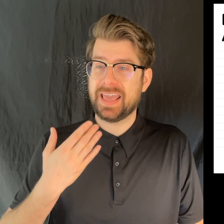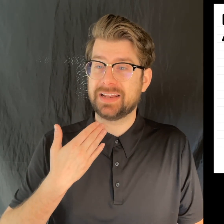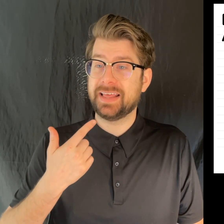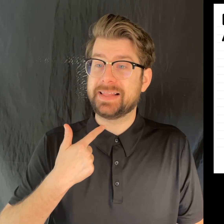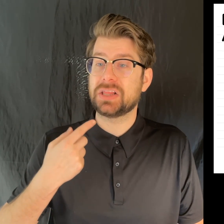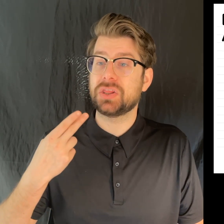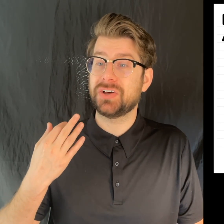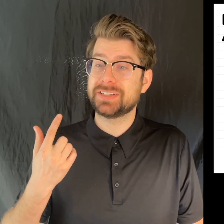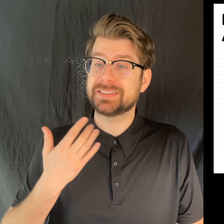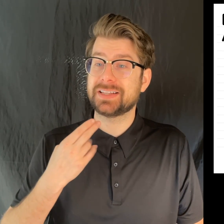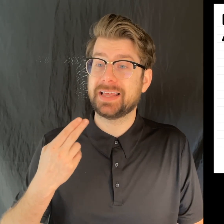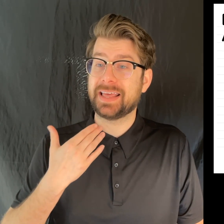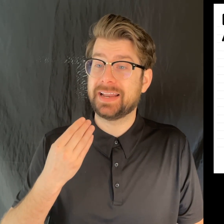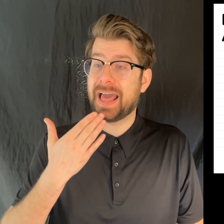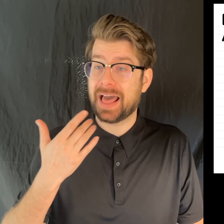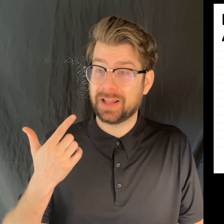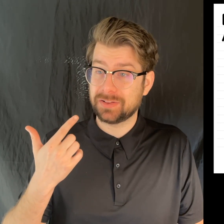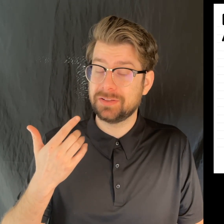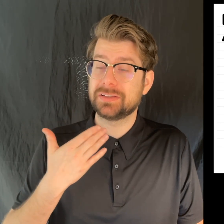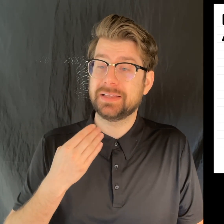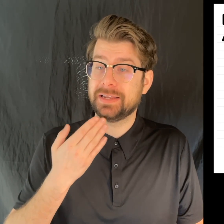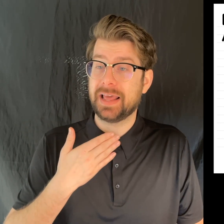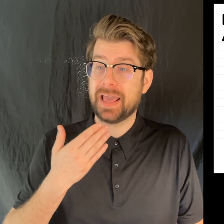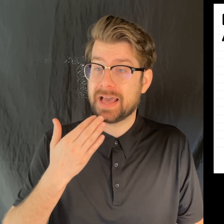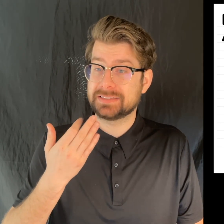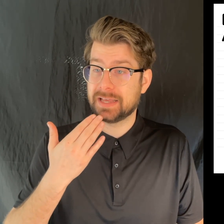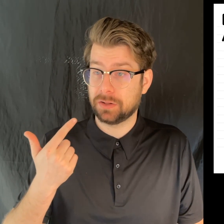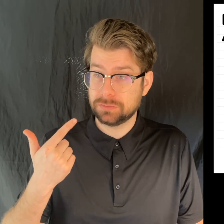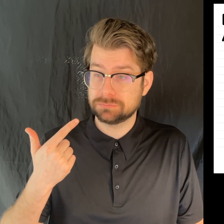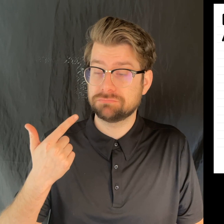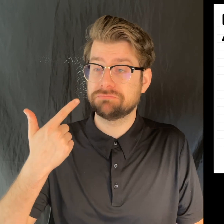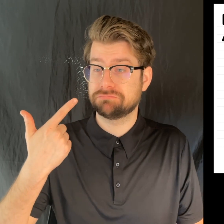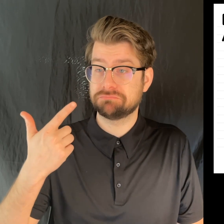and it looks like an L in ASL